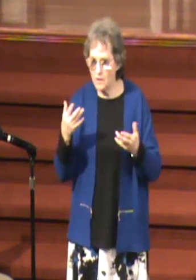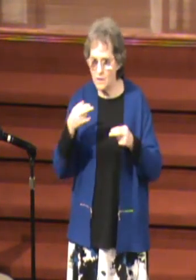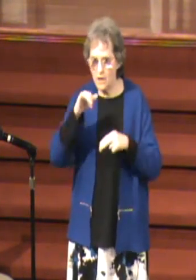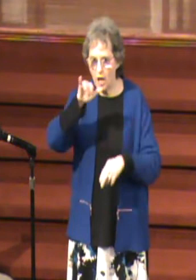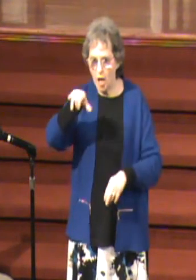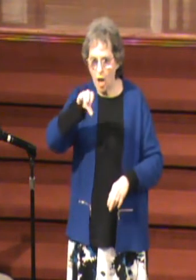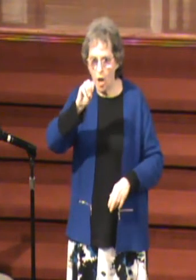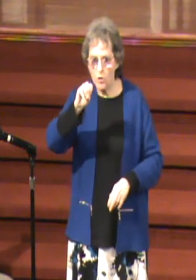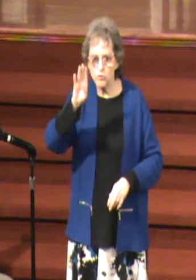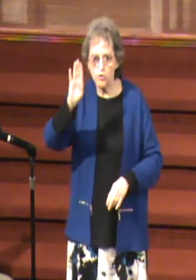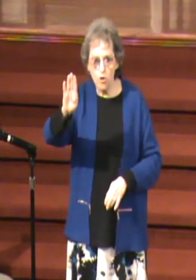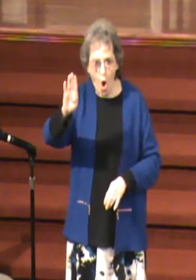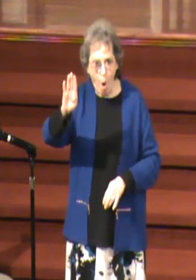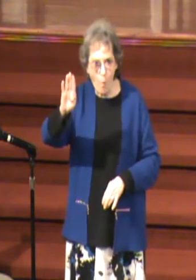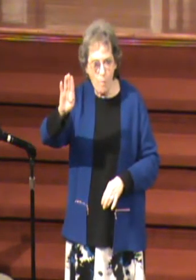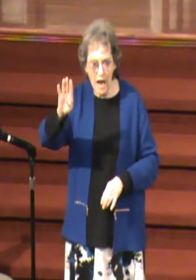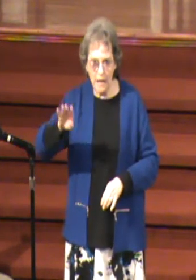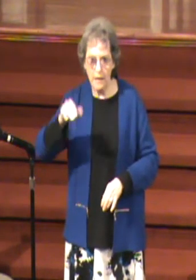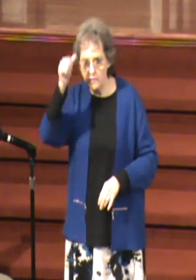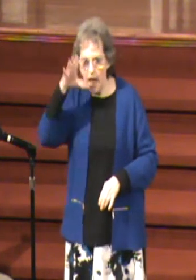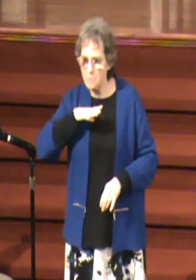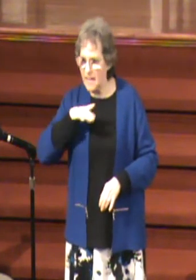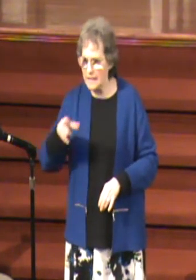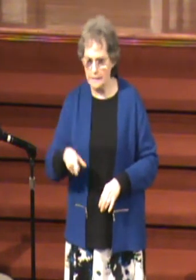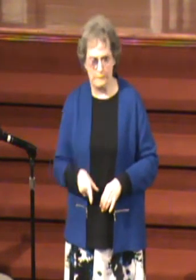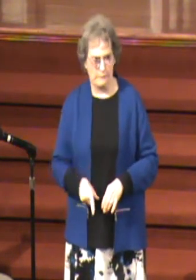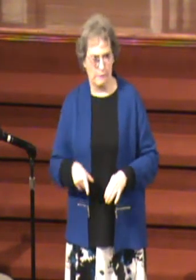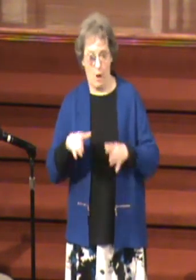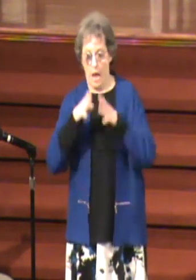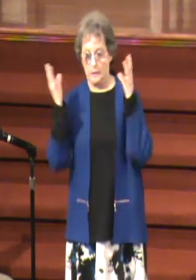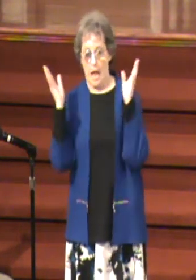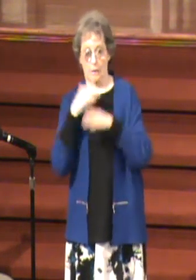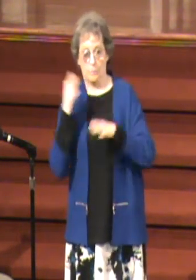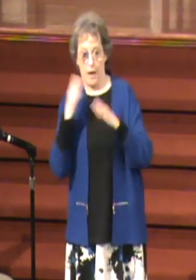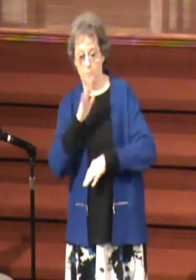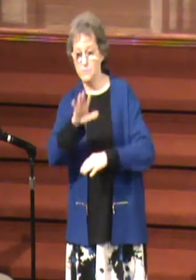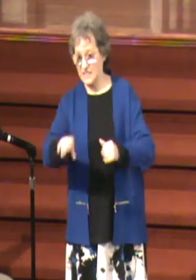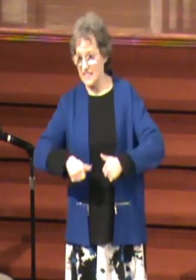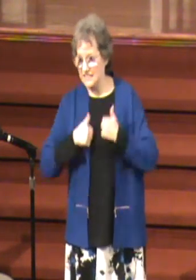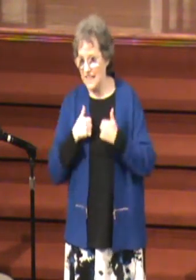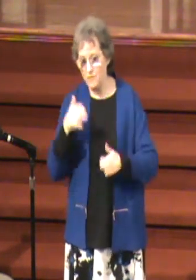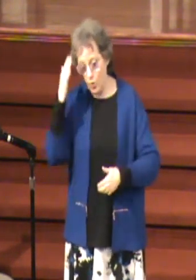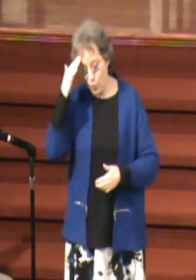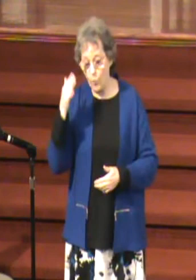Job. Job had a lot of trials in his life, and we all know Antionette had trials in her life.